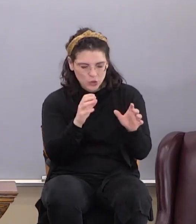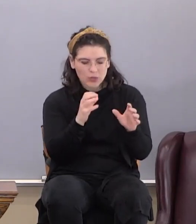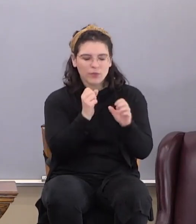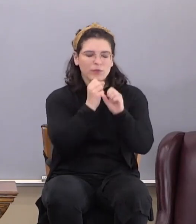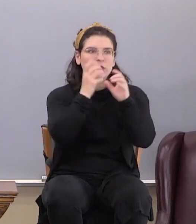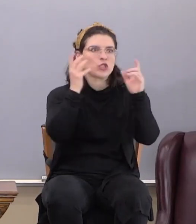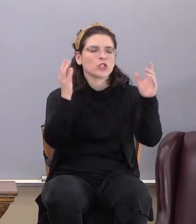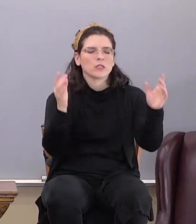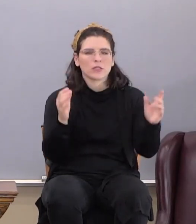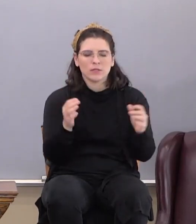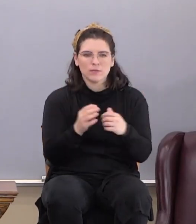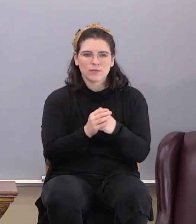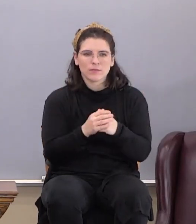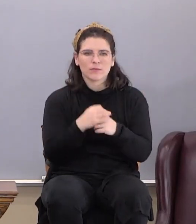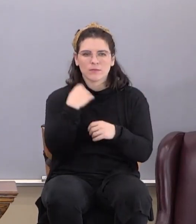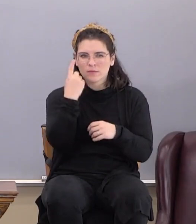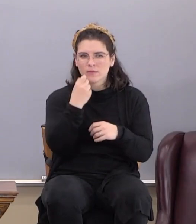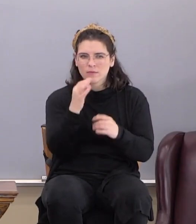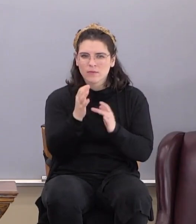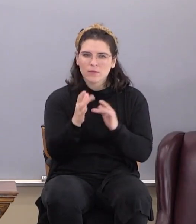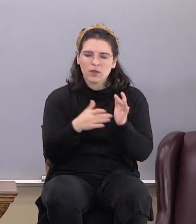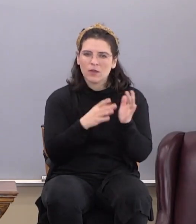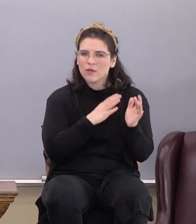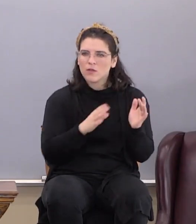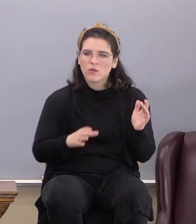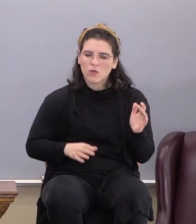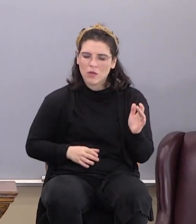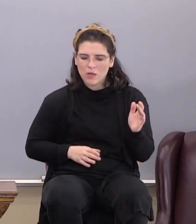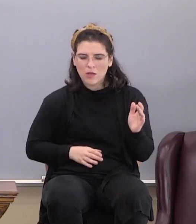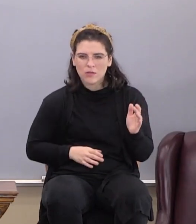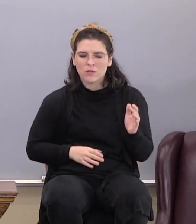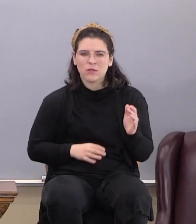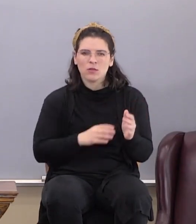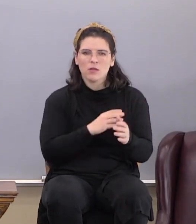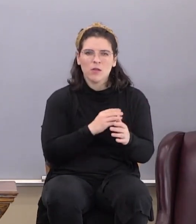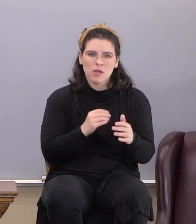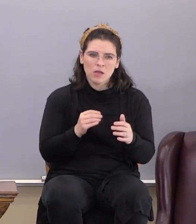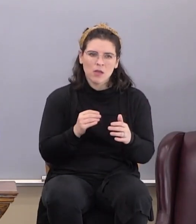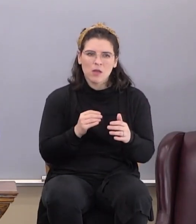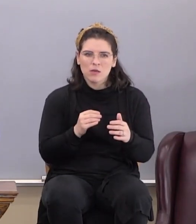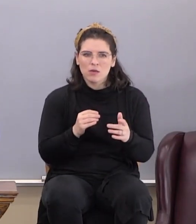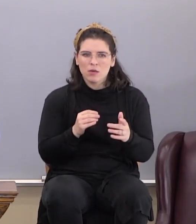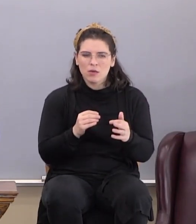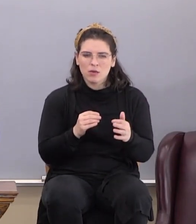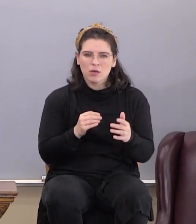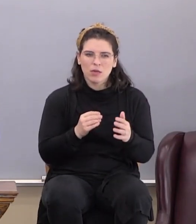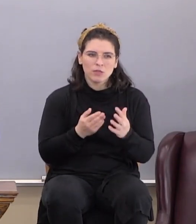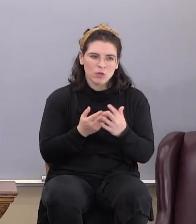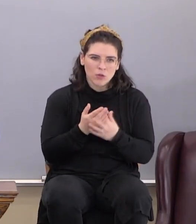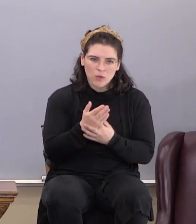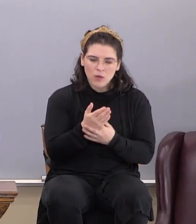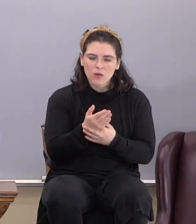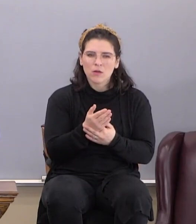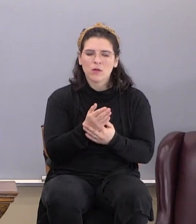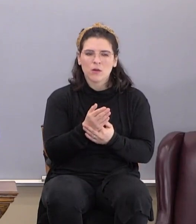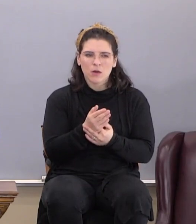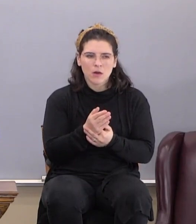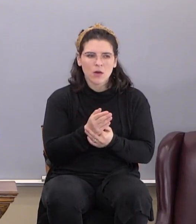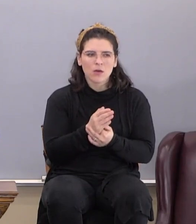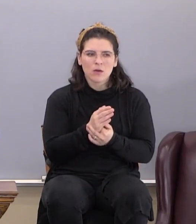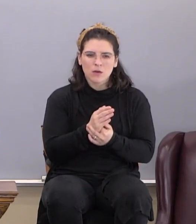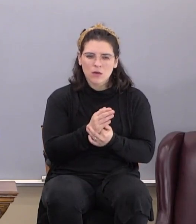vision. The face of Jesus Christ, and it's through